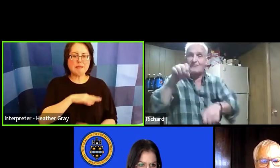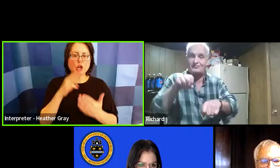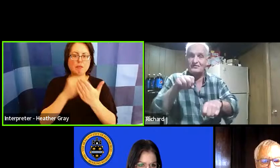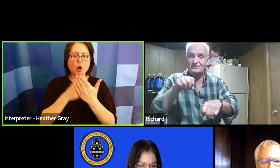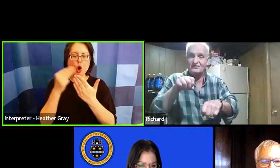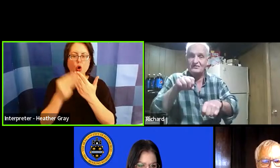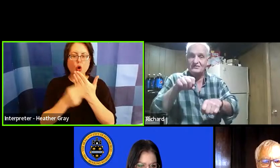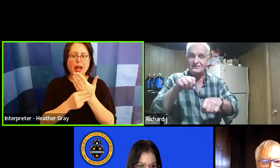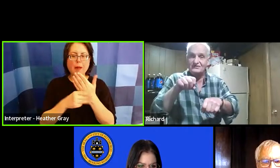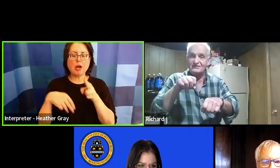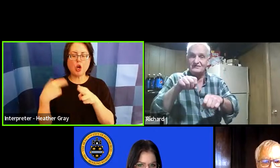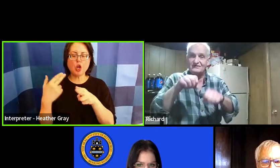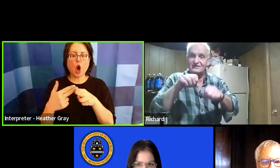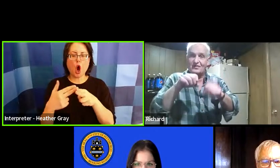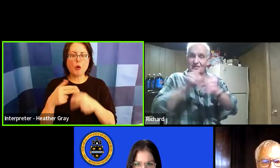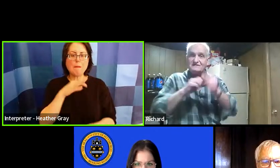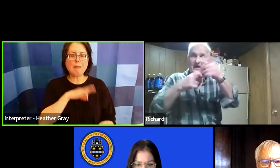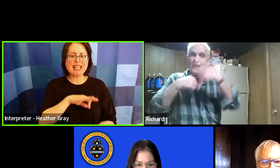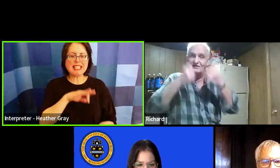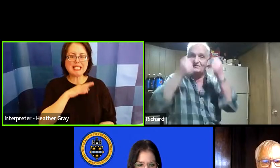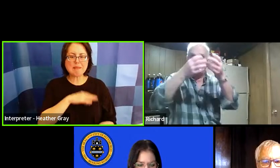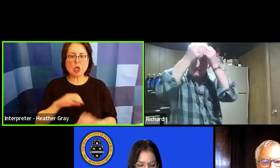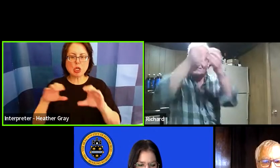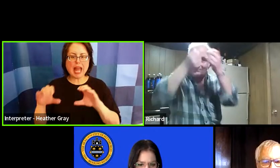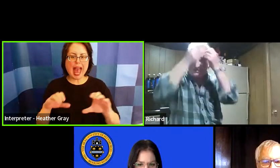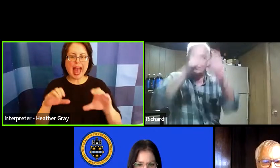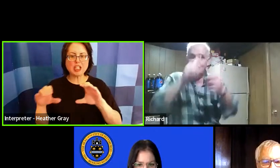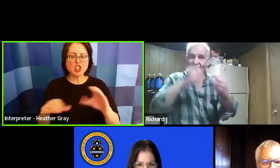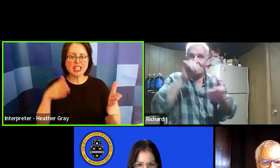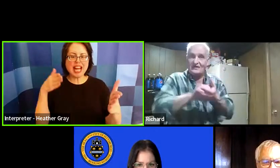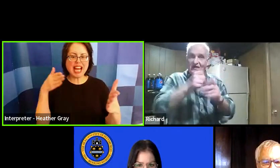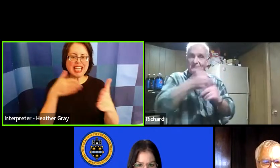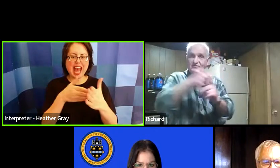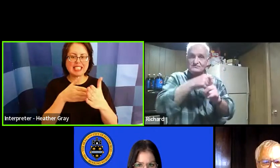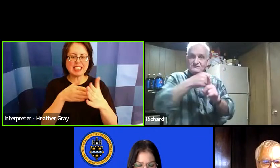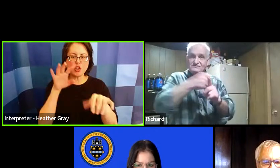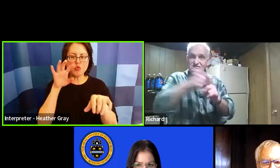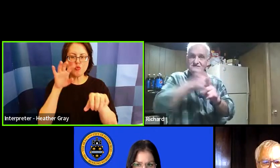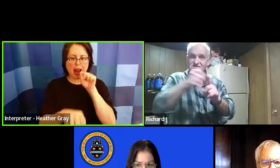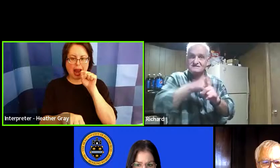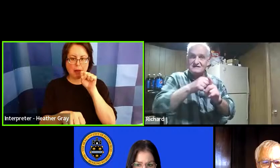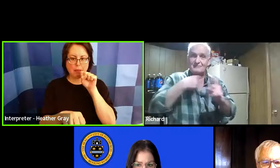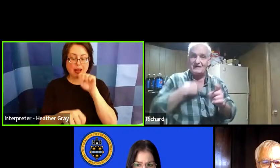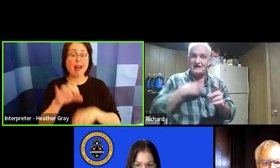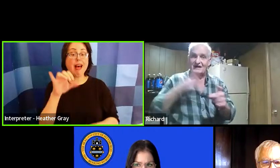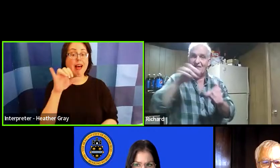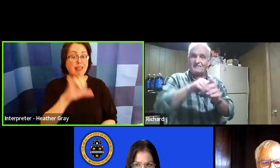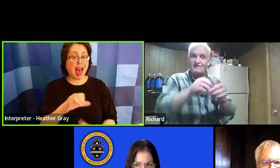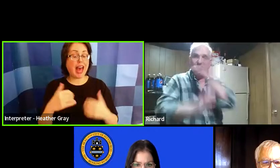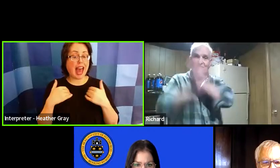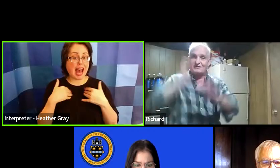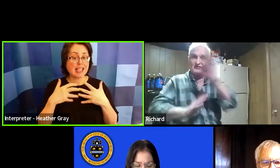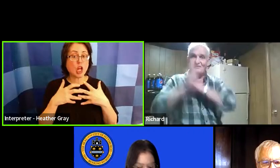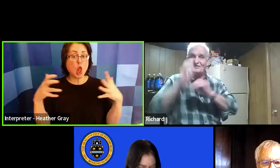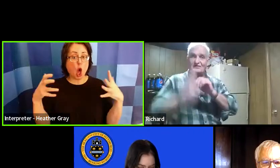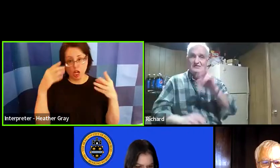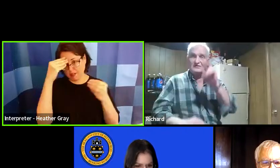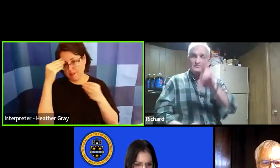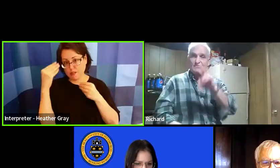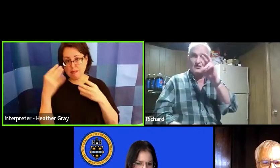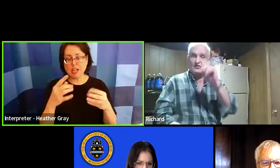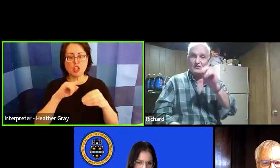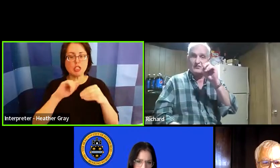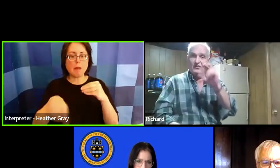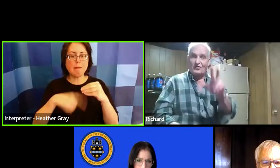Action Against Rape. And that has a lot of information about abuse and